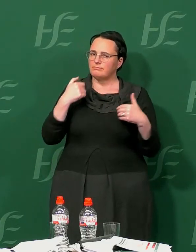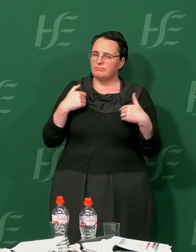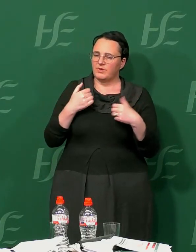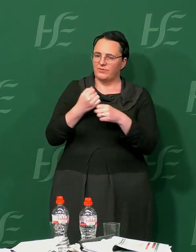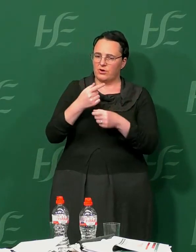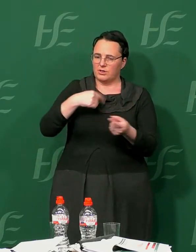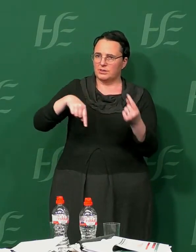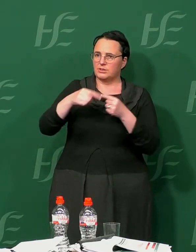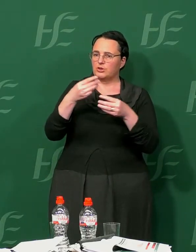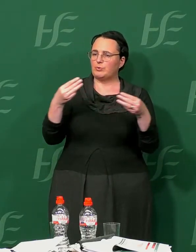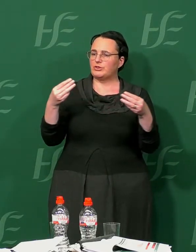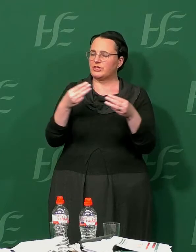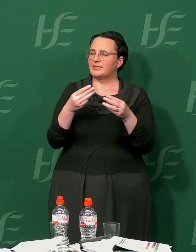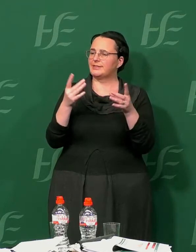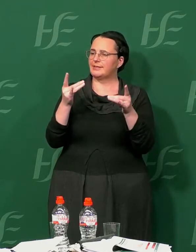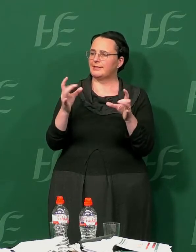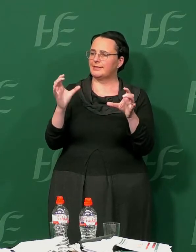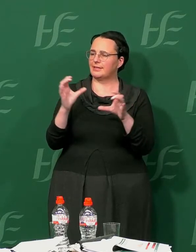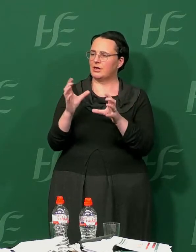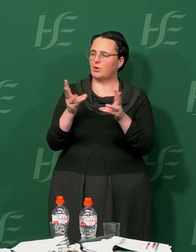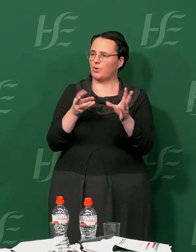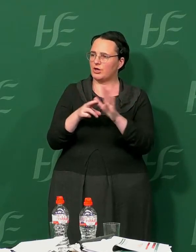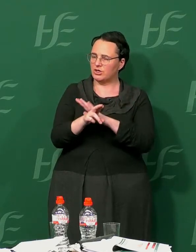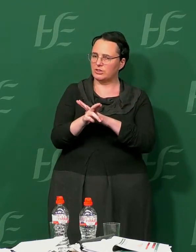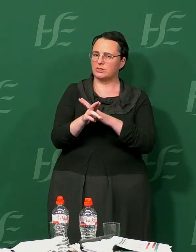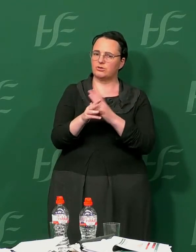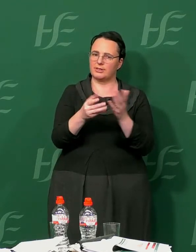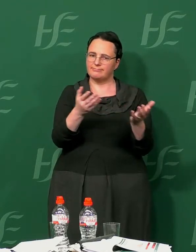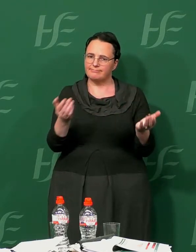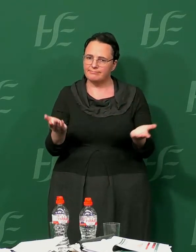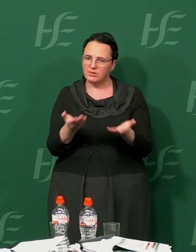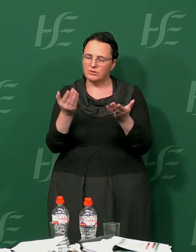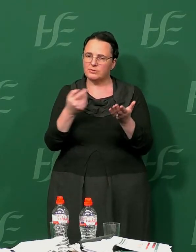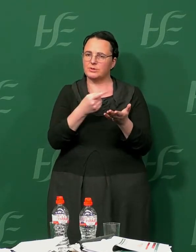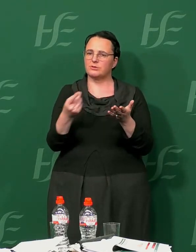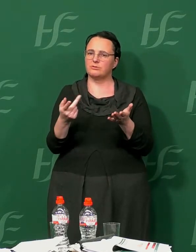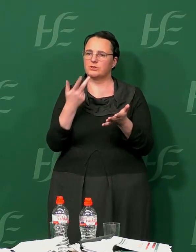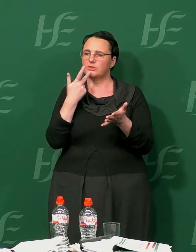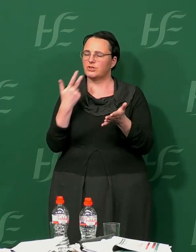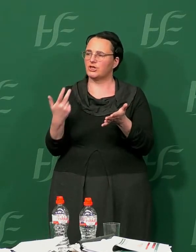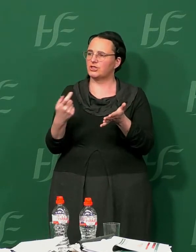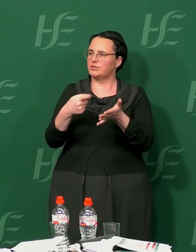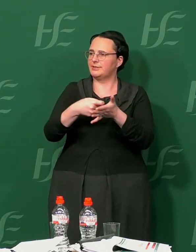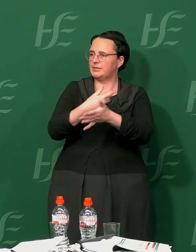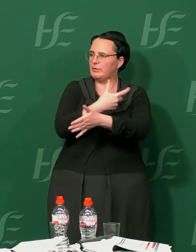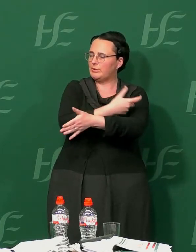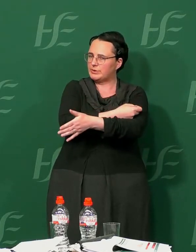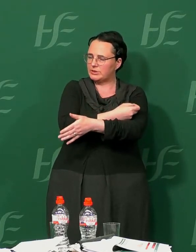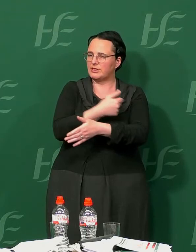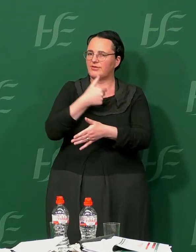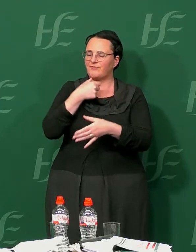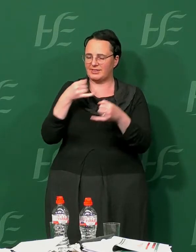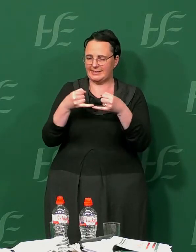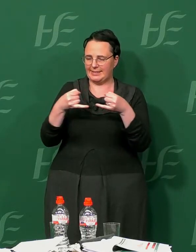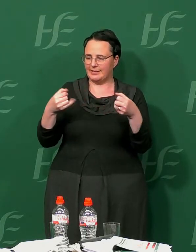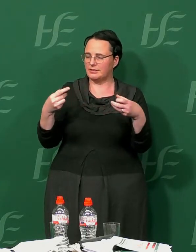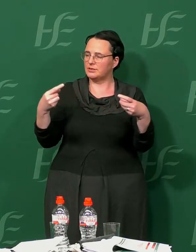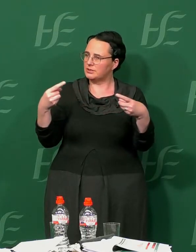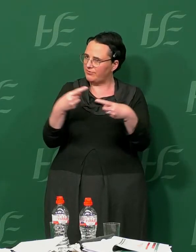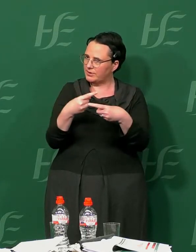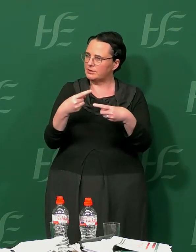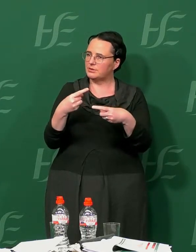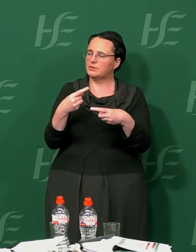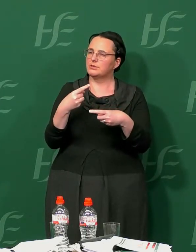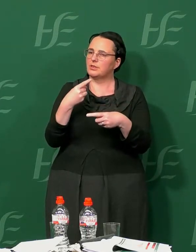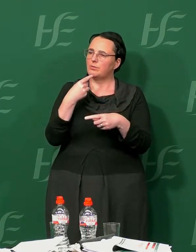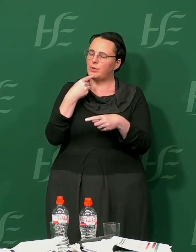obviously urging them all to come through for the boosters, and they are in very significant numbers. That's our greatest first line of defence. But we would be